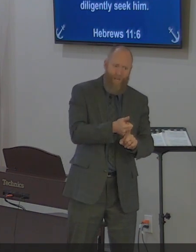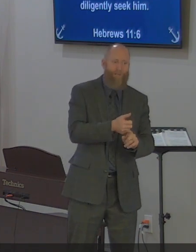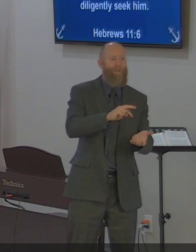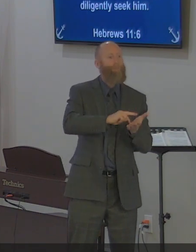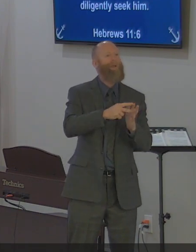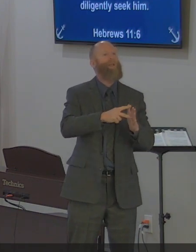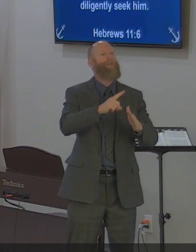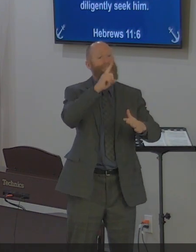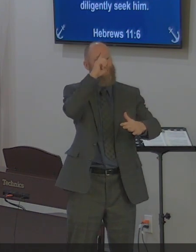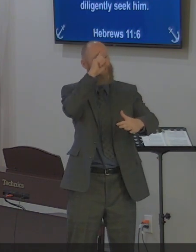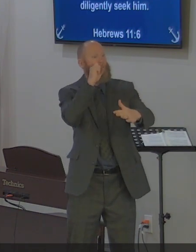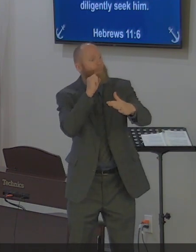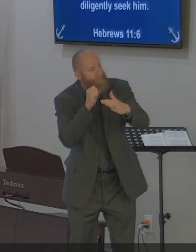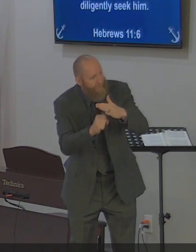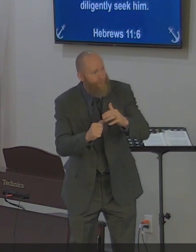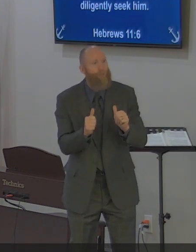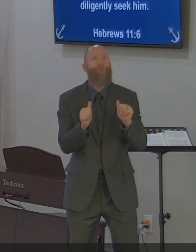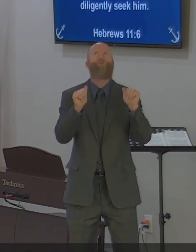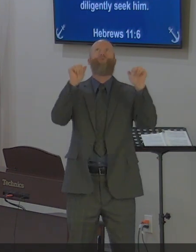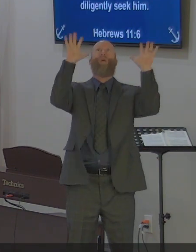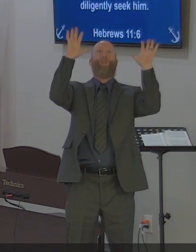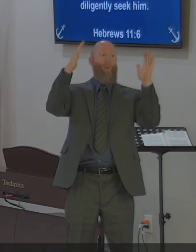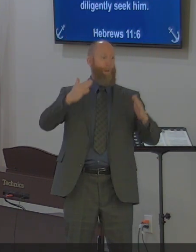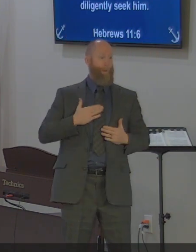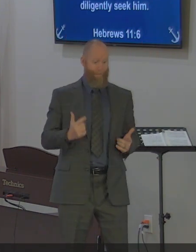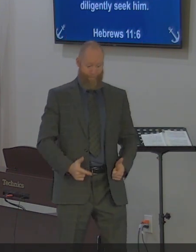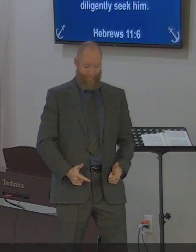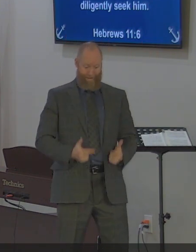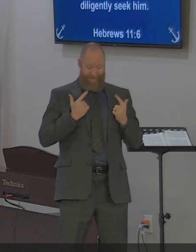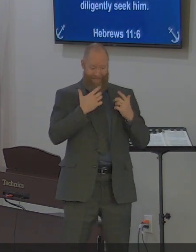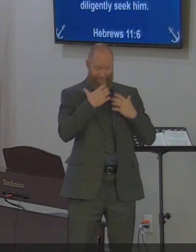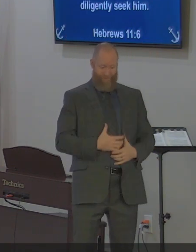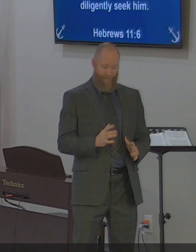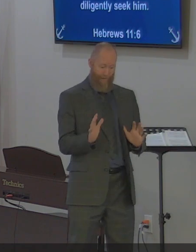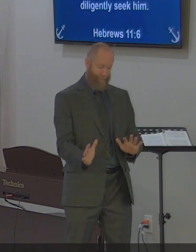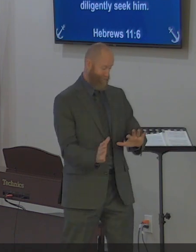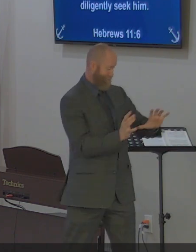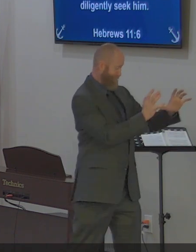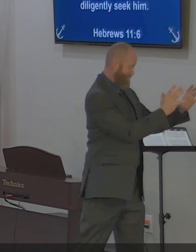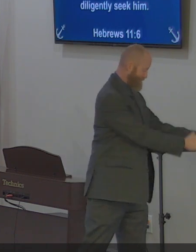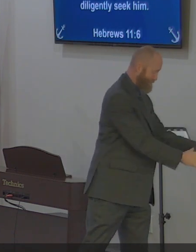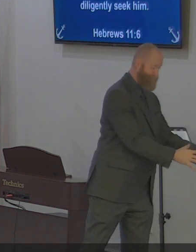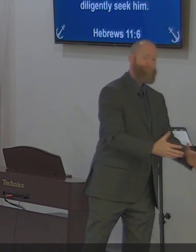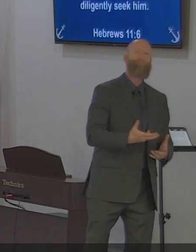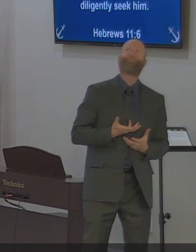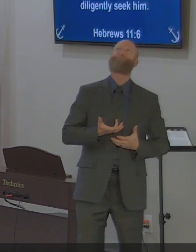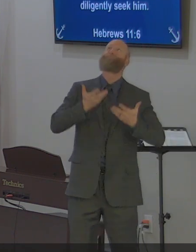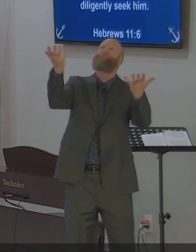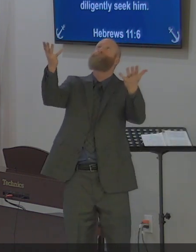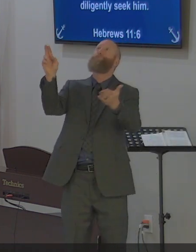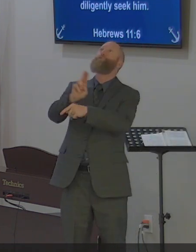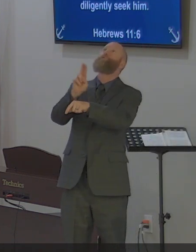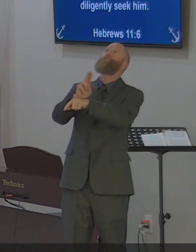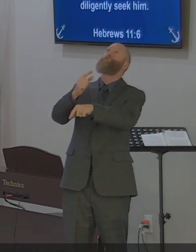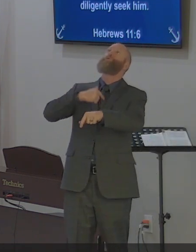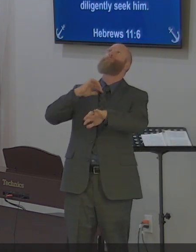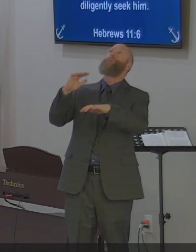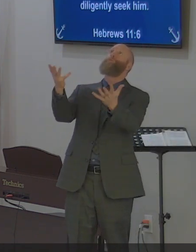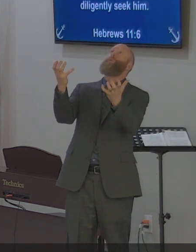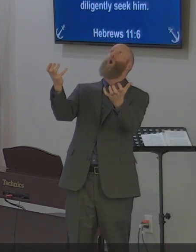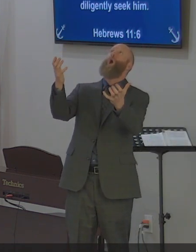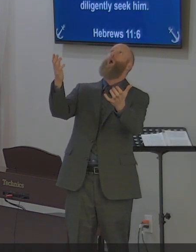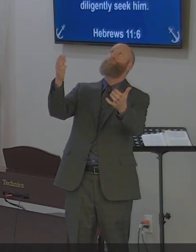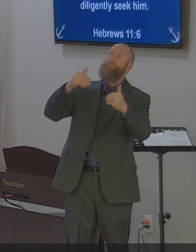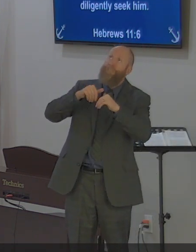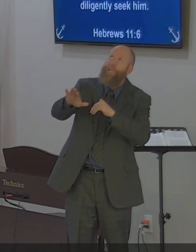That means you giving your life to God, for God, to be used by God, to fulfill